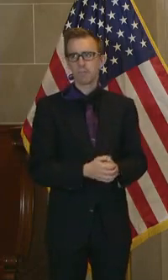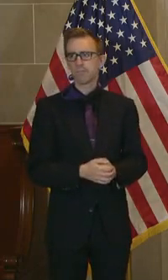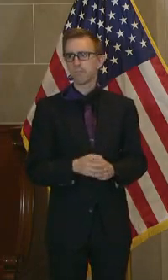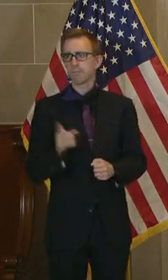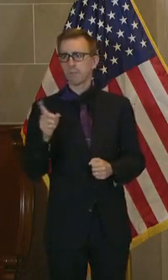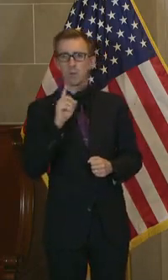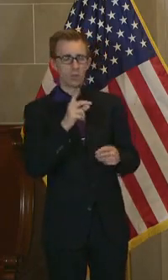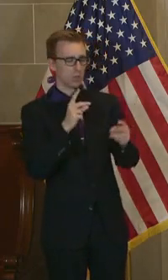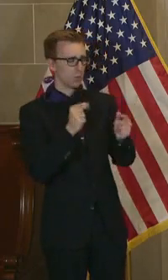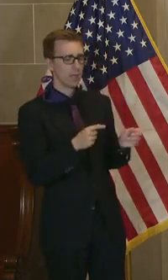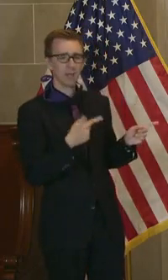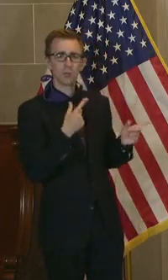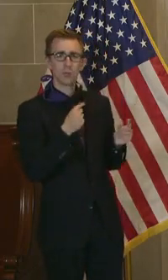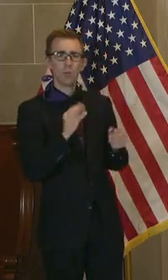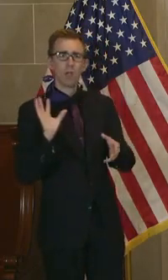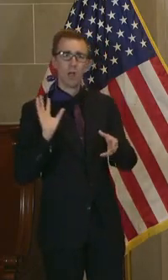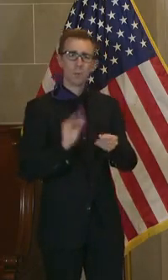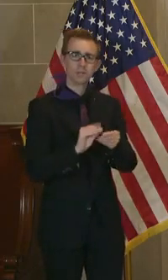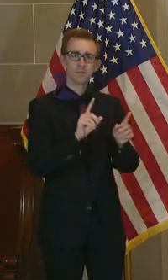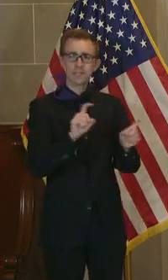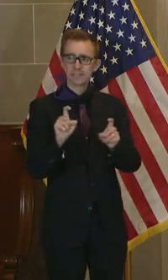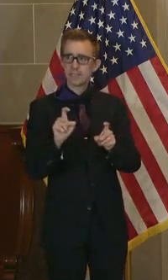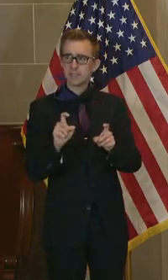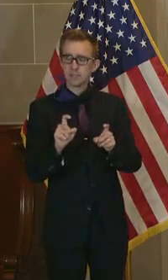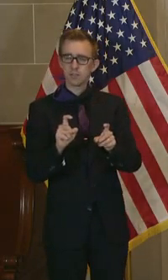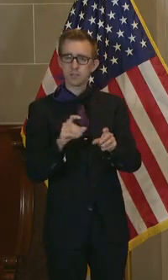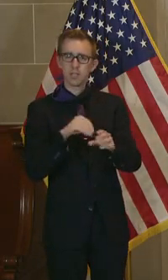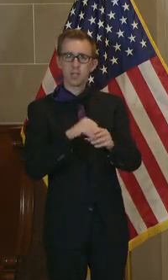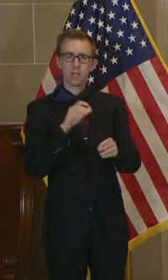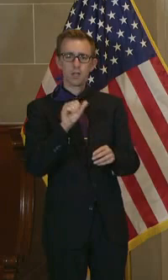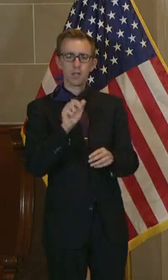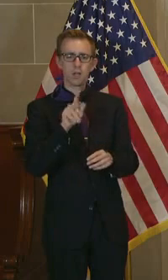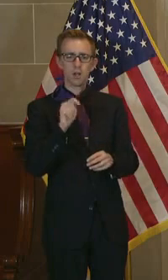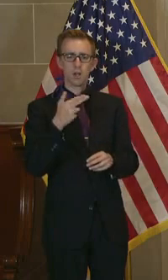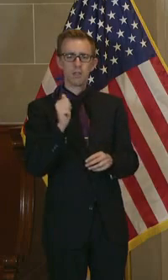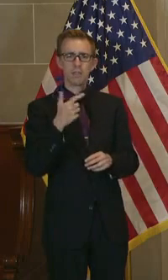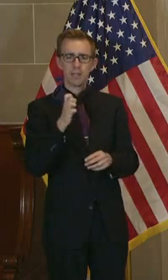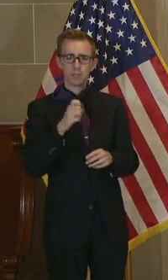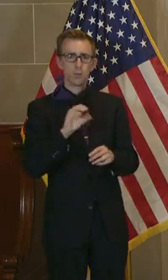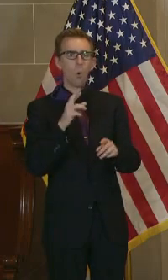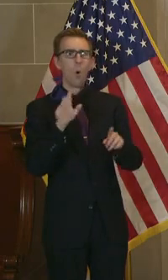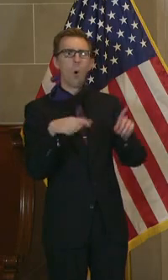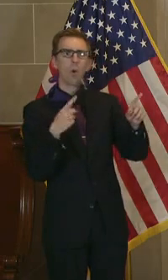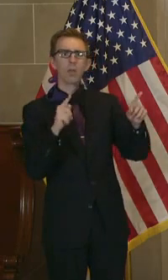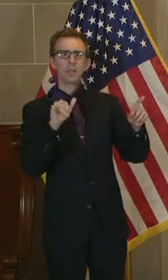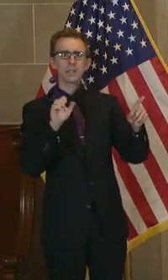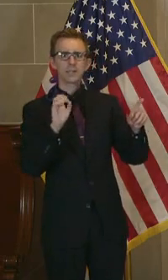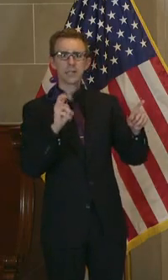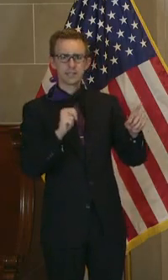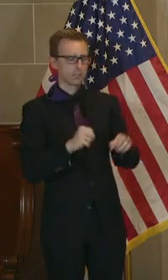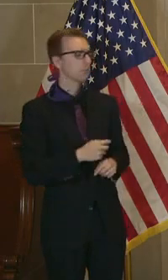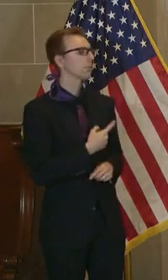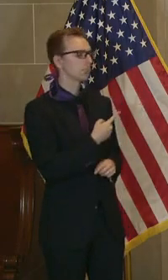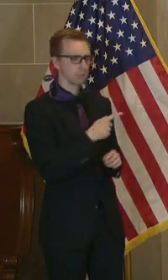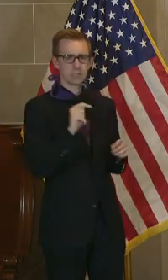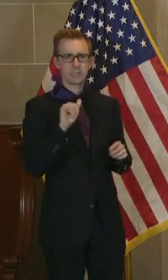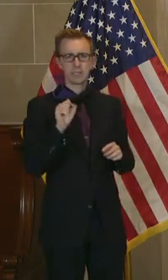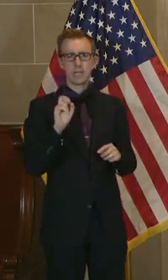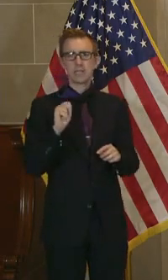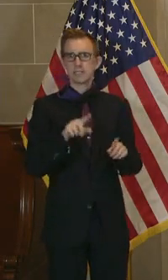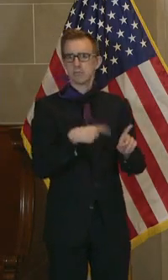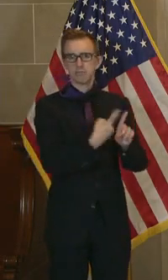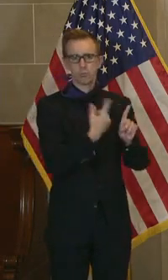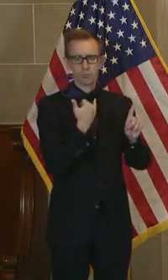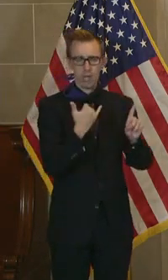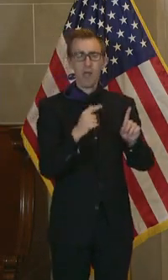And really quick, are you doing comprehensive testing at the Butterball plant in Carthage as well, or just the Tyson plant? Right now, just the Tyson plant, but we're down there looking at all